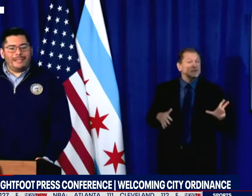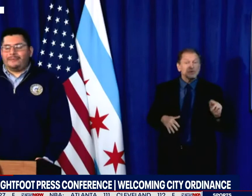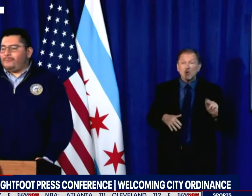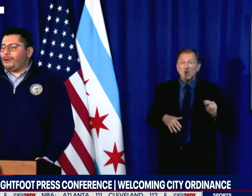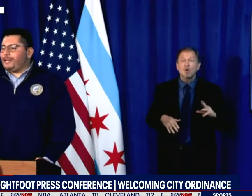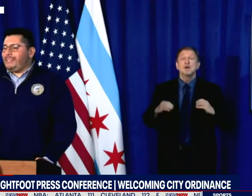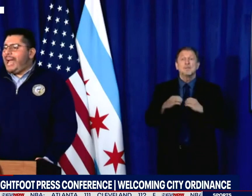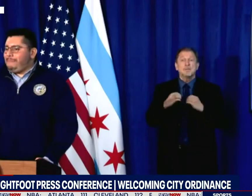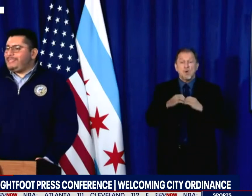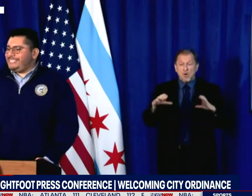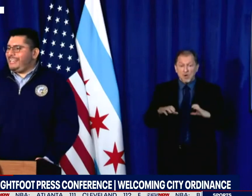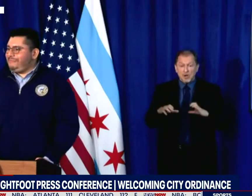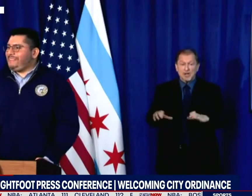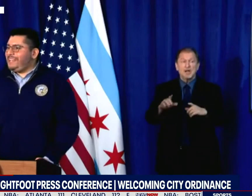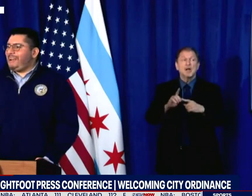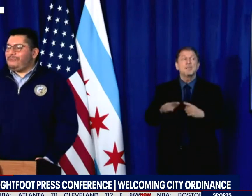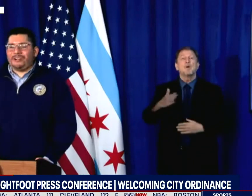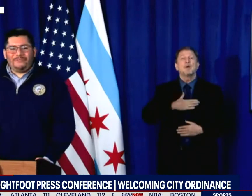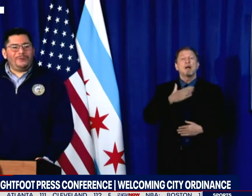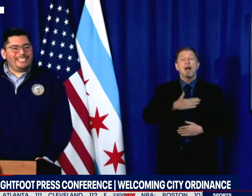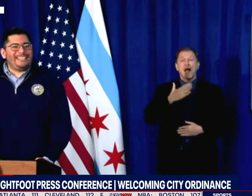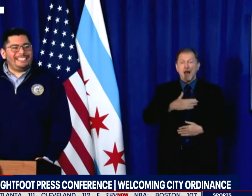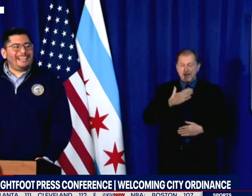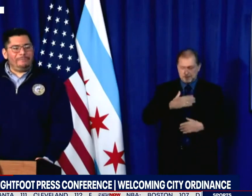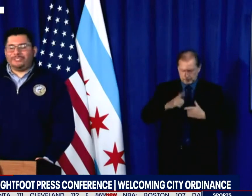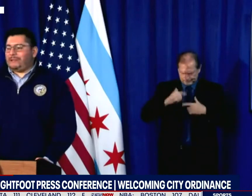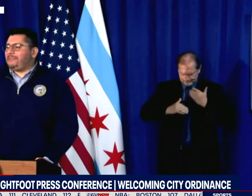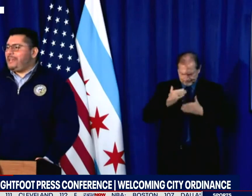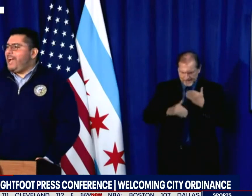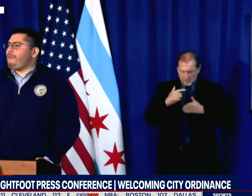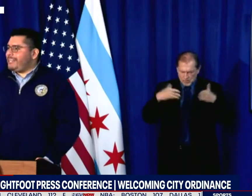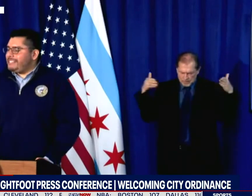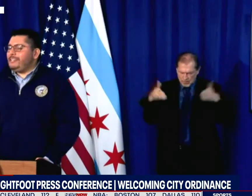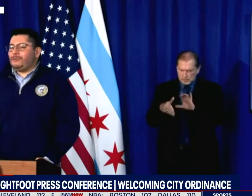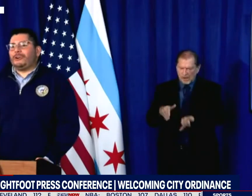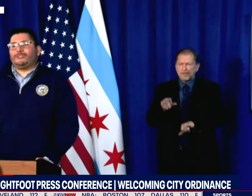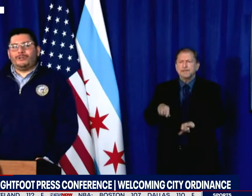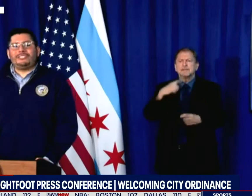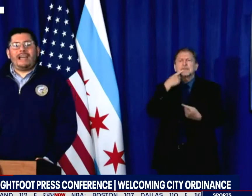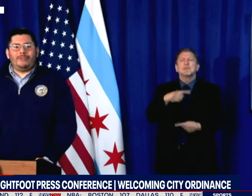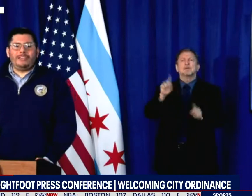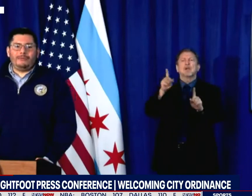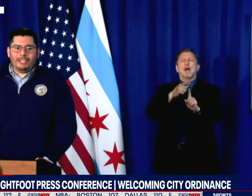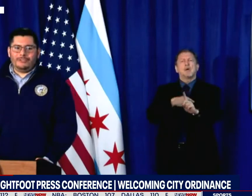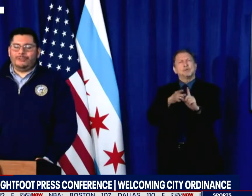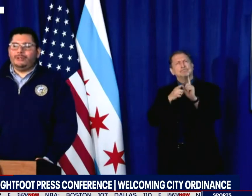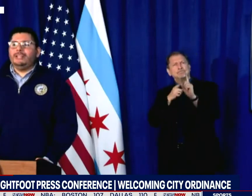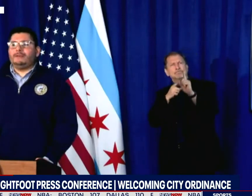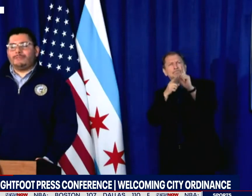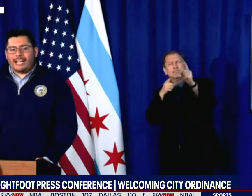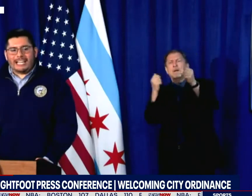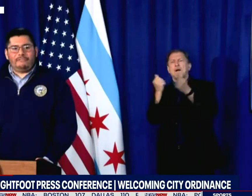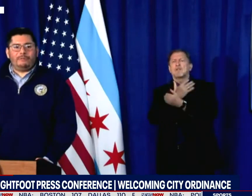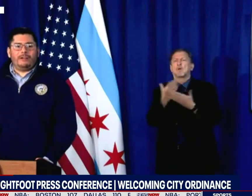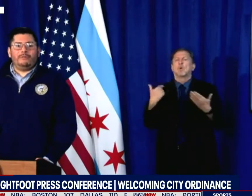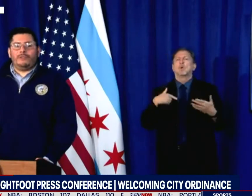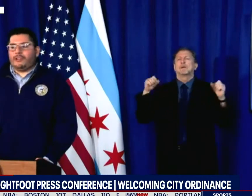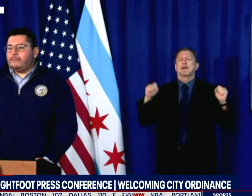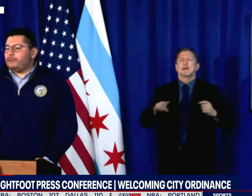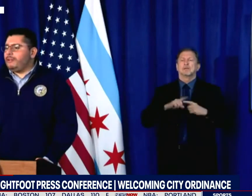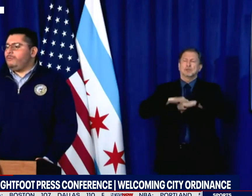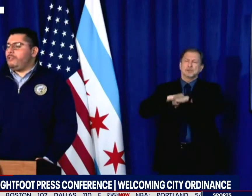but we're going to be happy this day and we're going to focus on this accomplishment and we're going to continue to work towards everything that we can do to protect